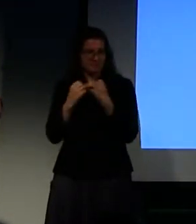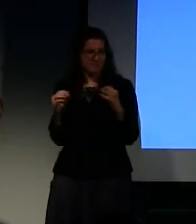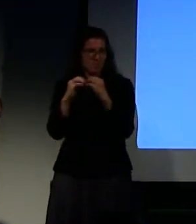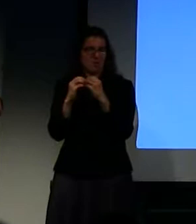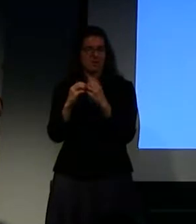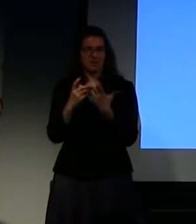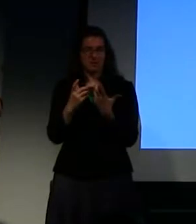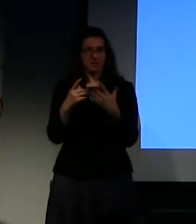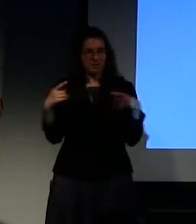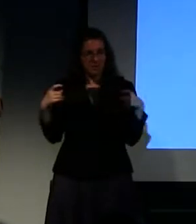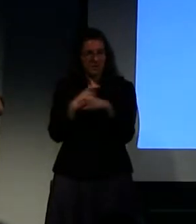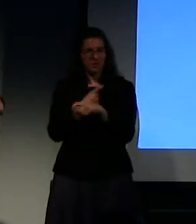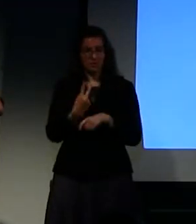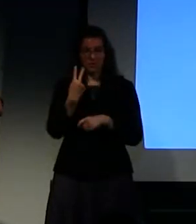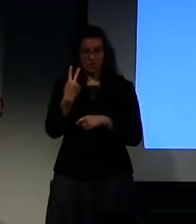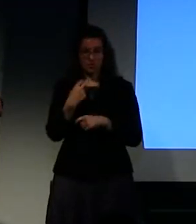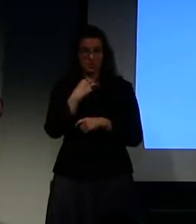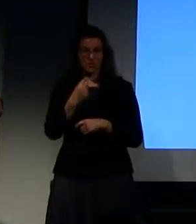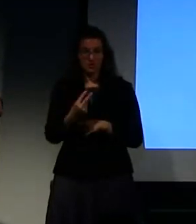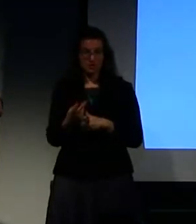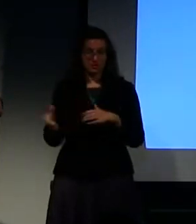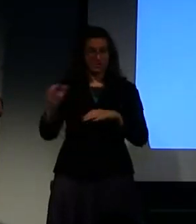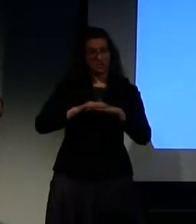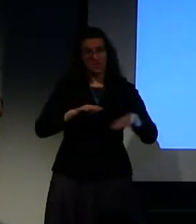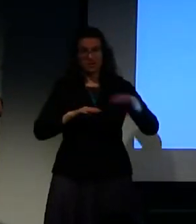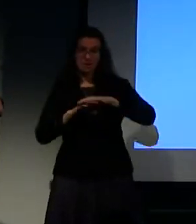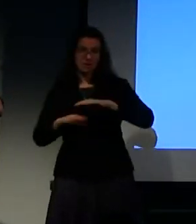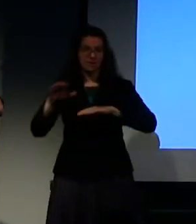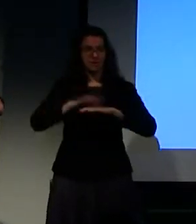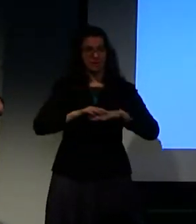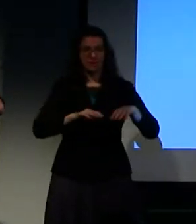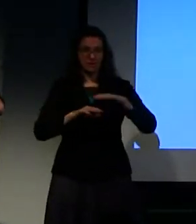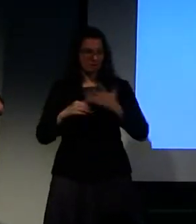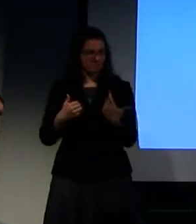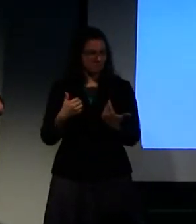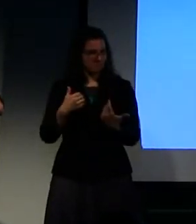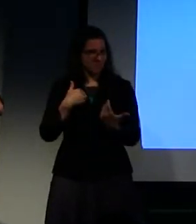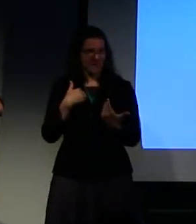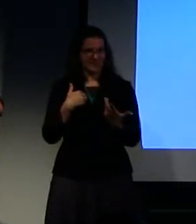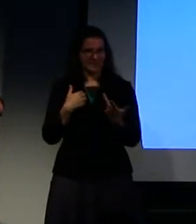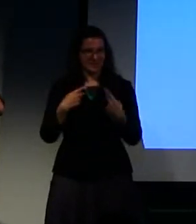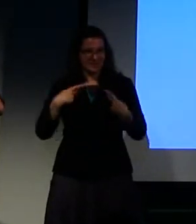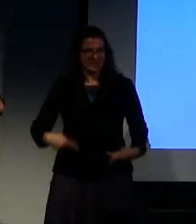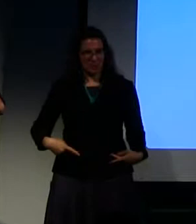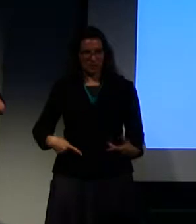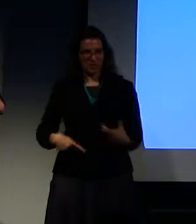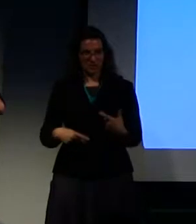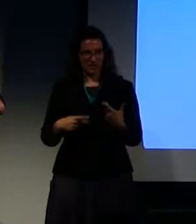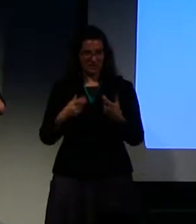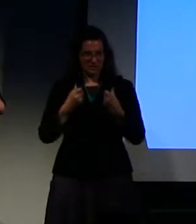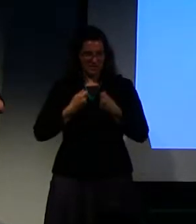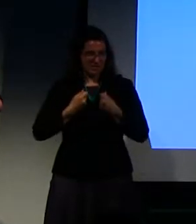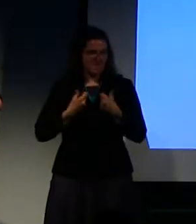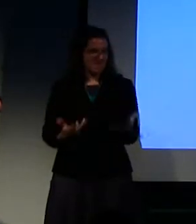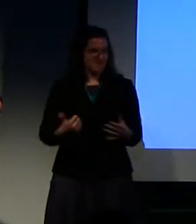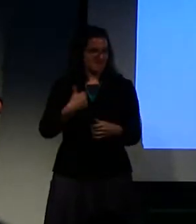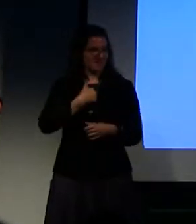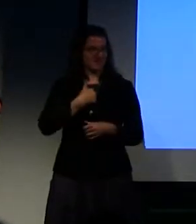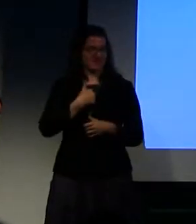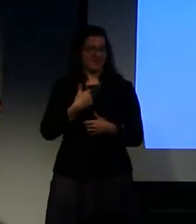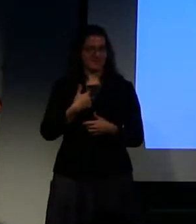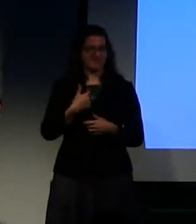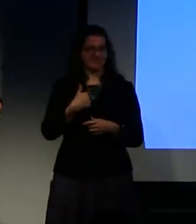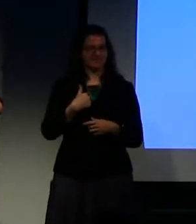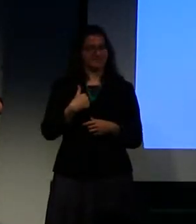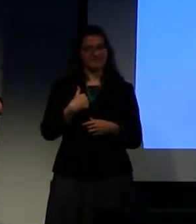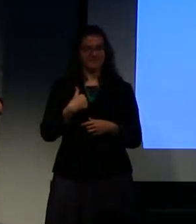voices simultaneously interacting, where it has a physical toll on me. I am not entirely